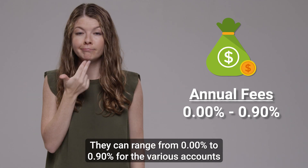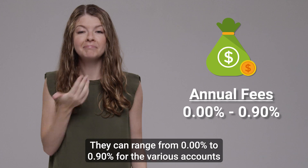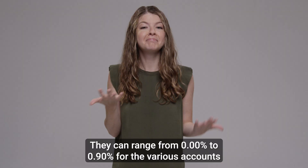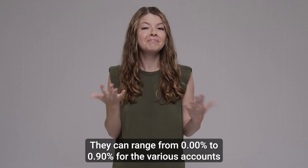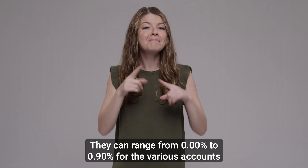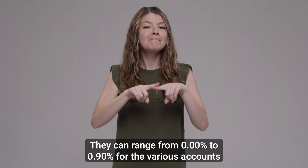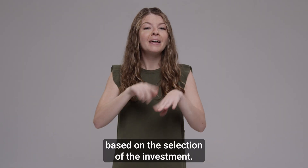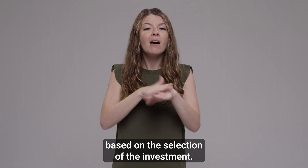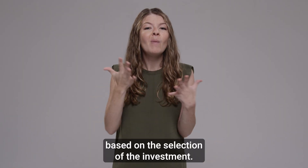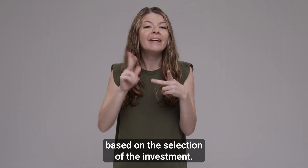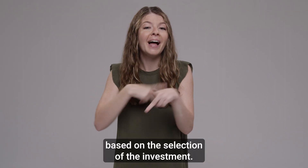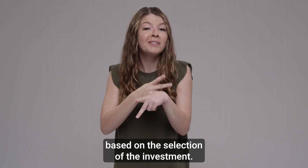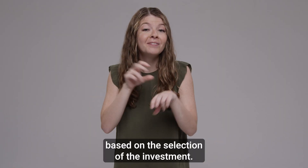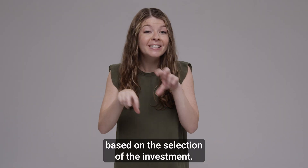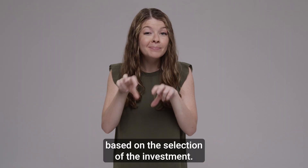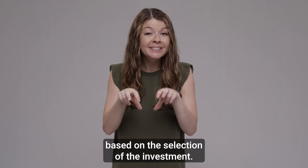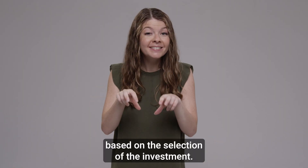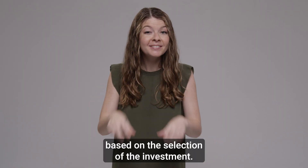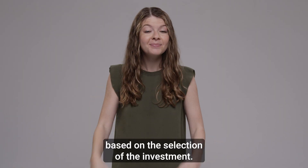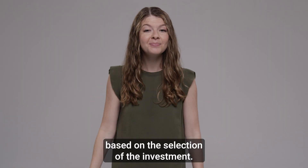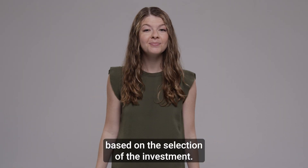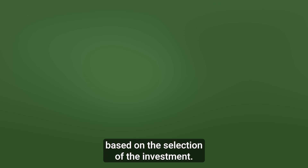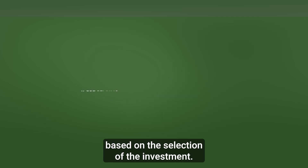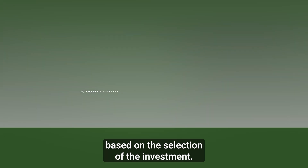accounts, based on the selection of the investment.